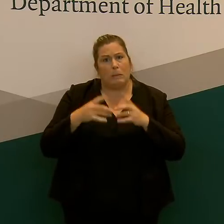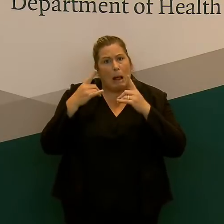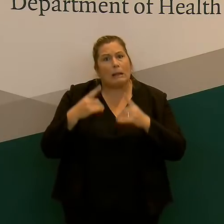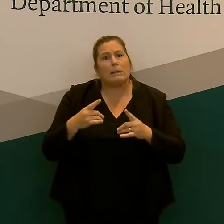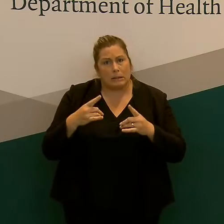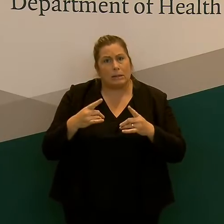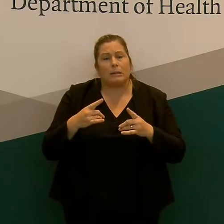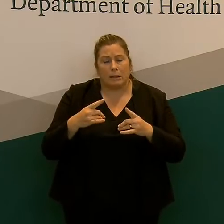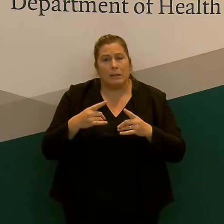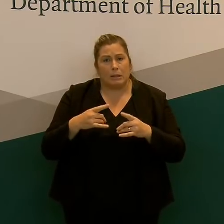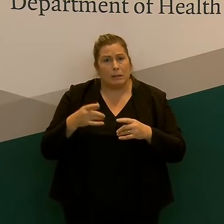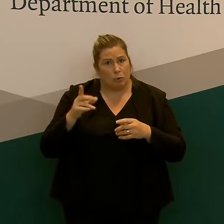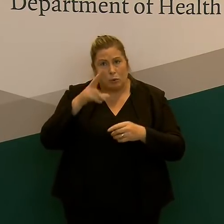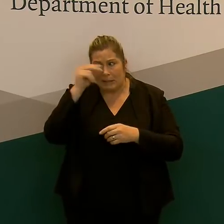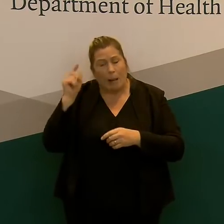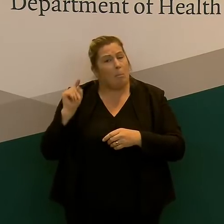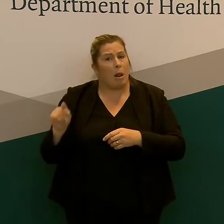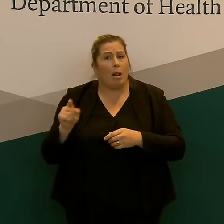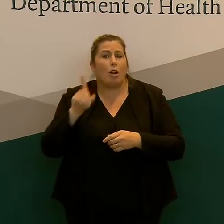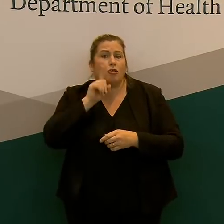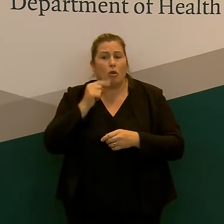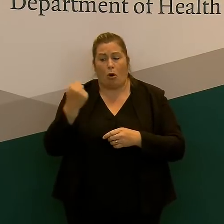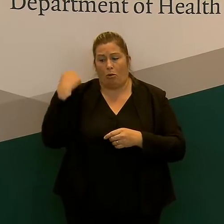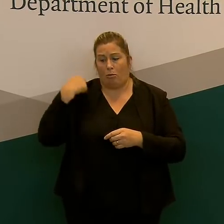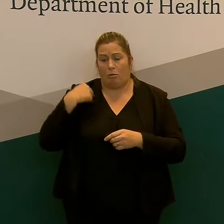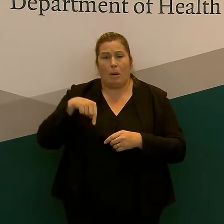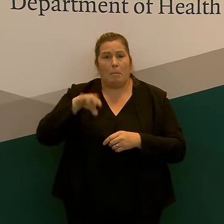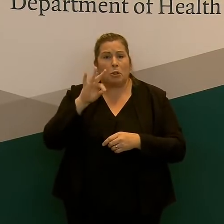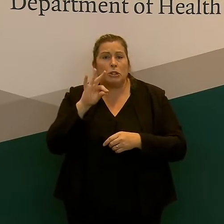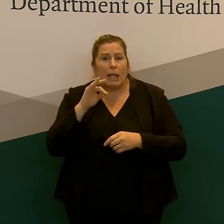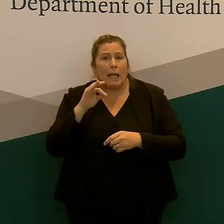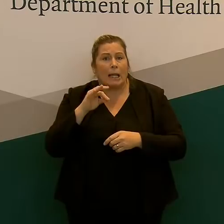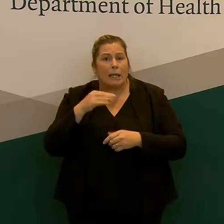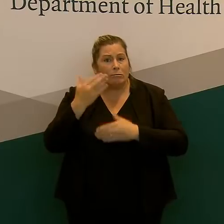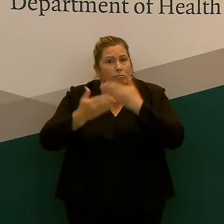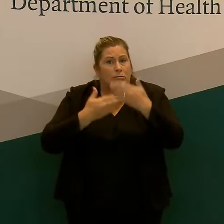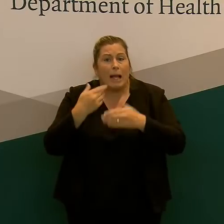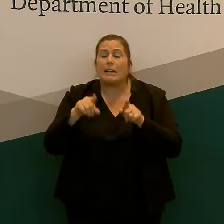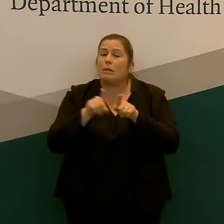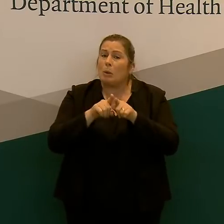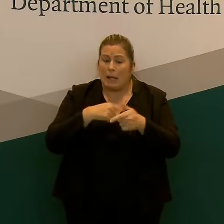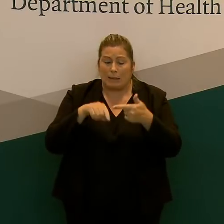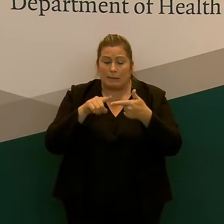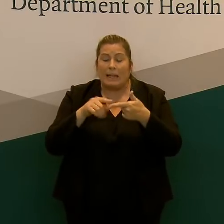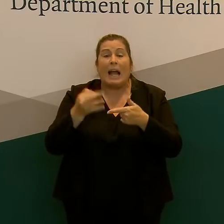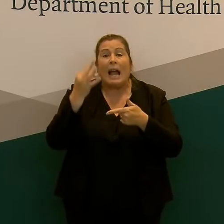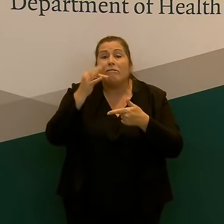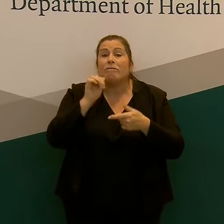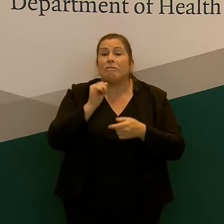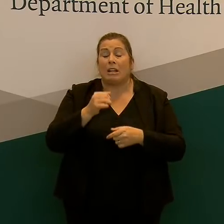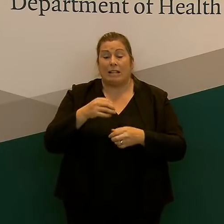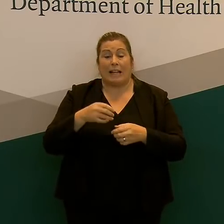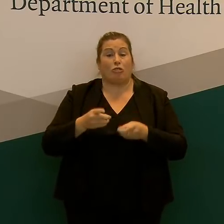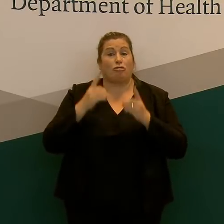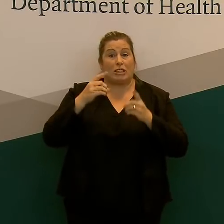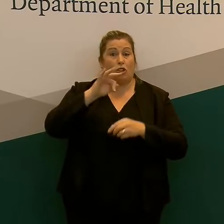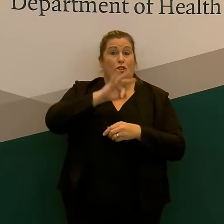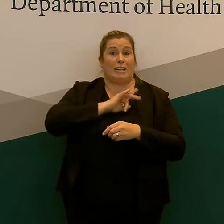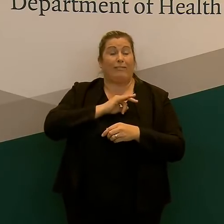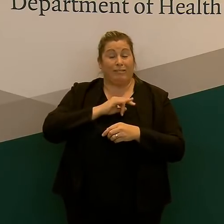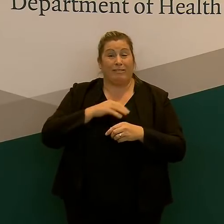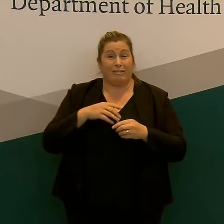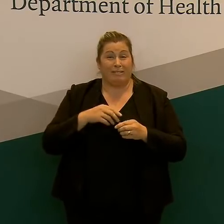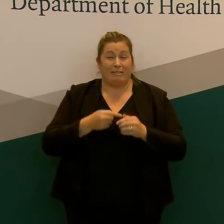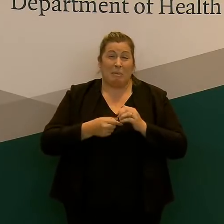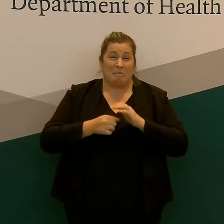impacts. But also you as an individual, even if the risk to you is minimal, if your illness is mild, if you recover well,